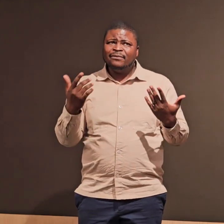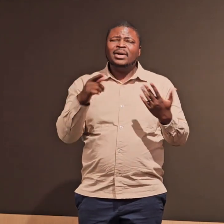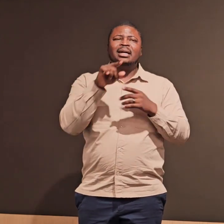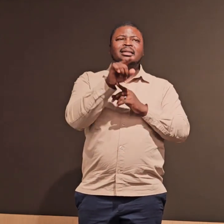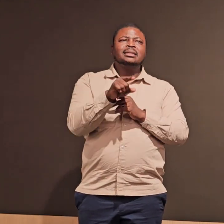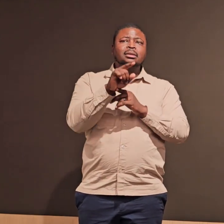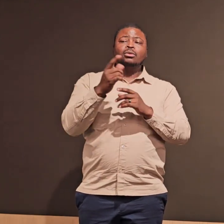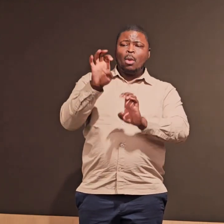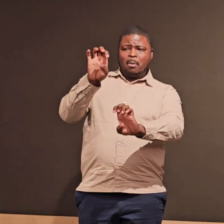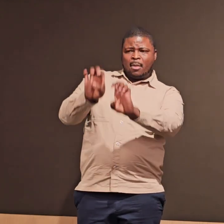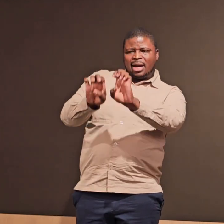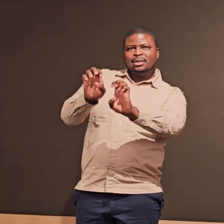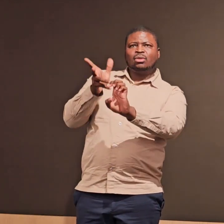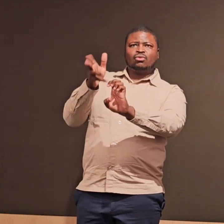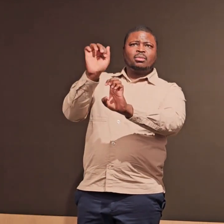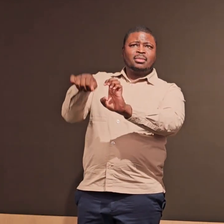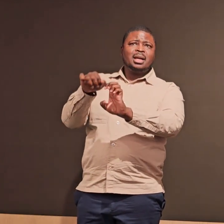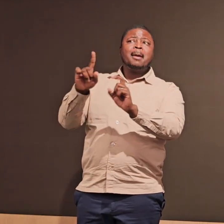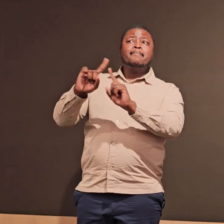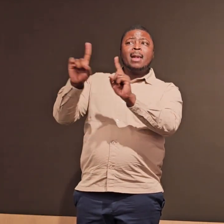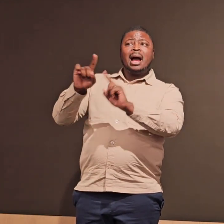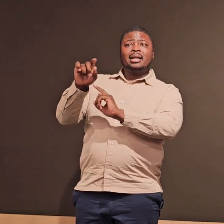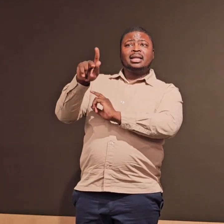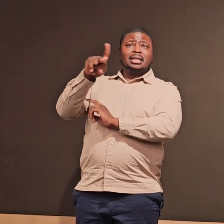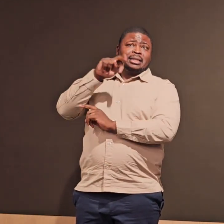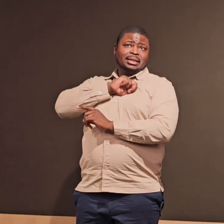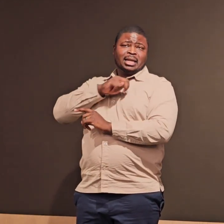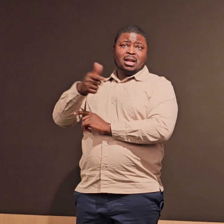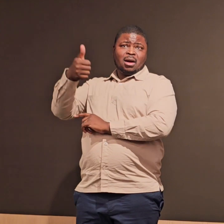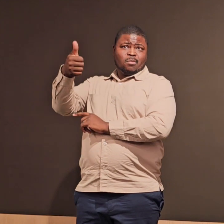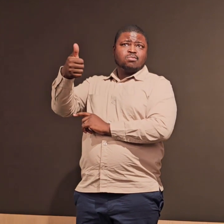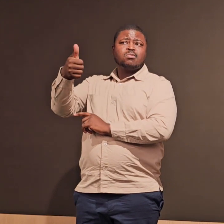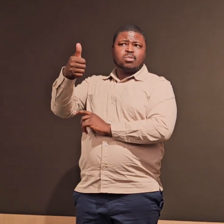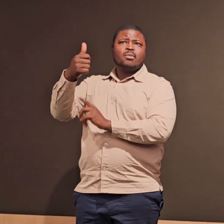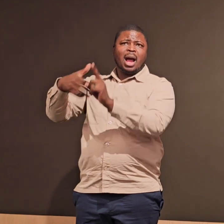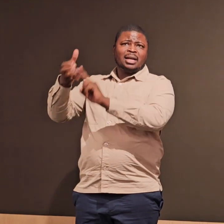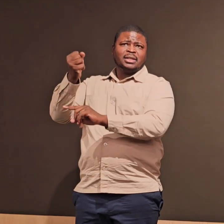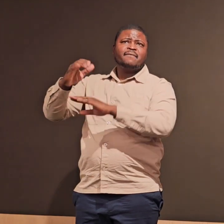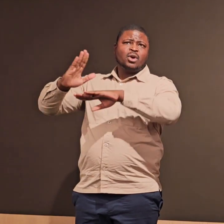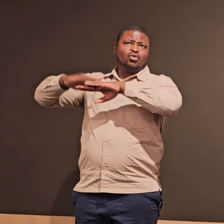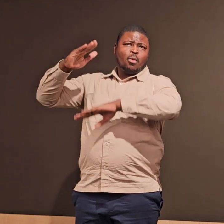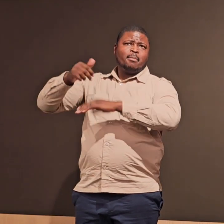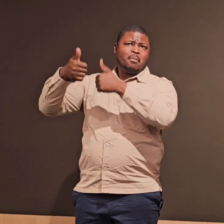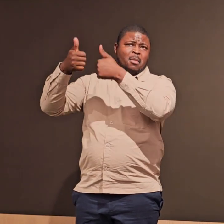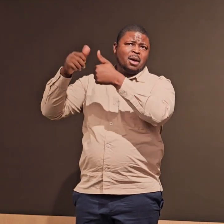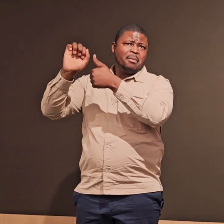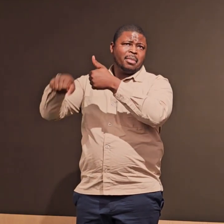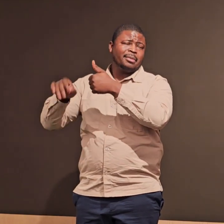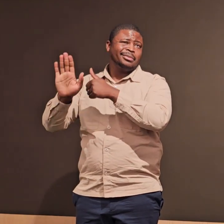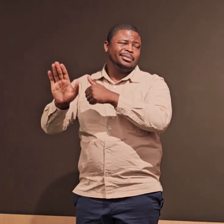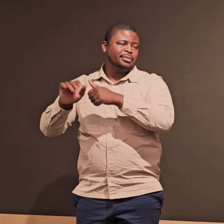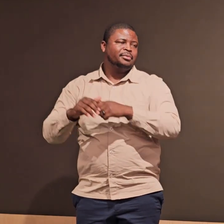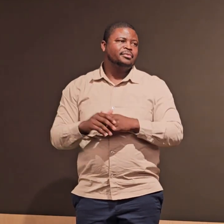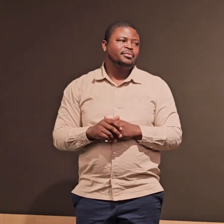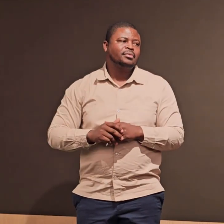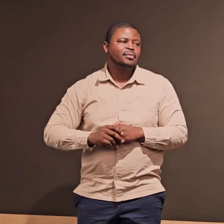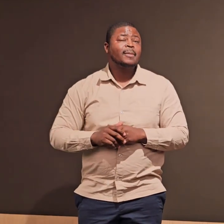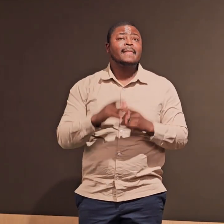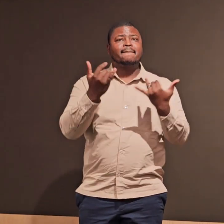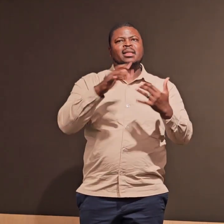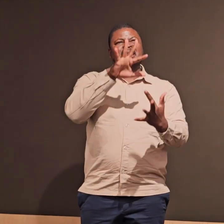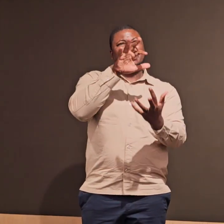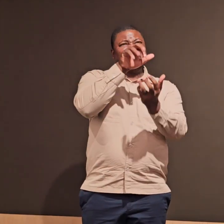there. And KwaZulu-Natal had scored very well in terms of that. And now coming to just the